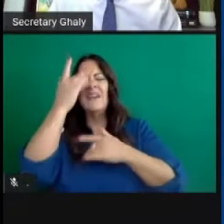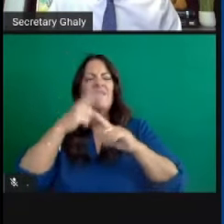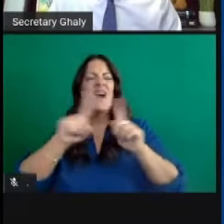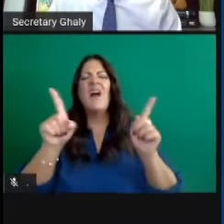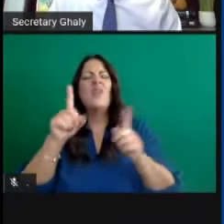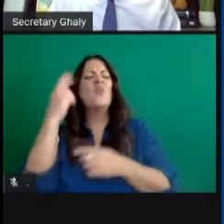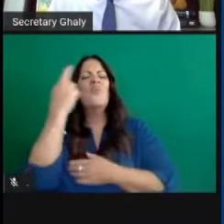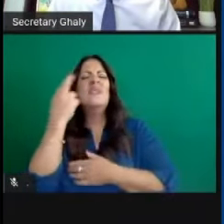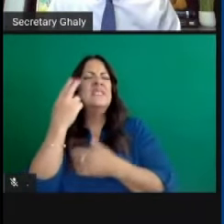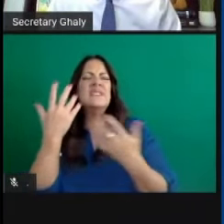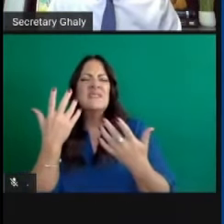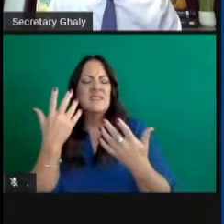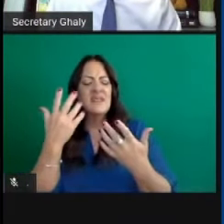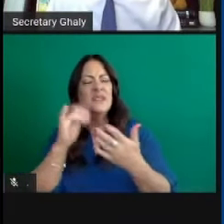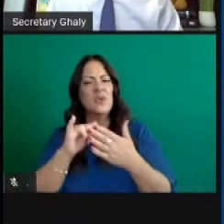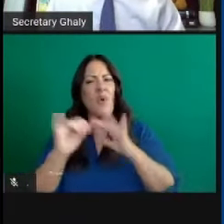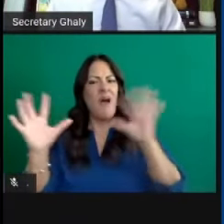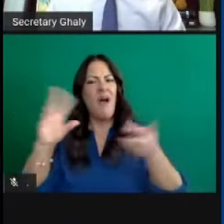and deserve.